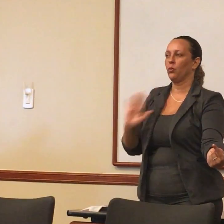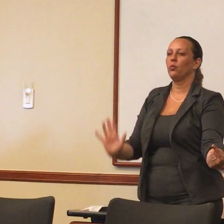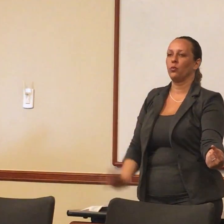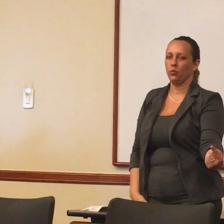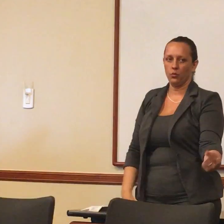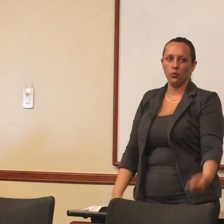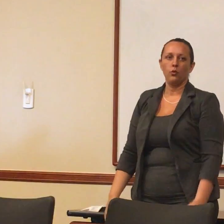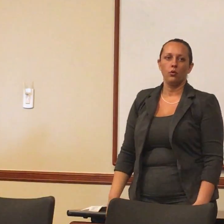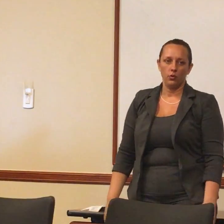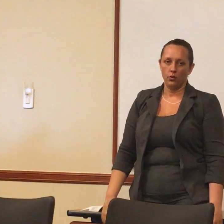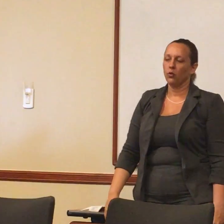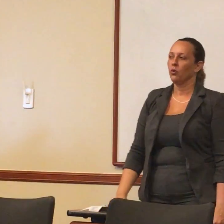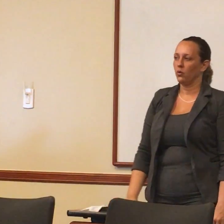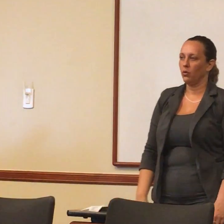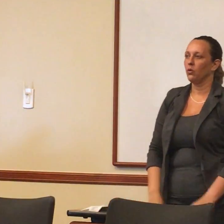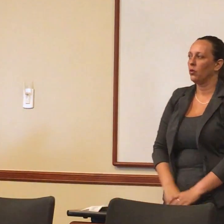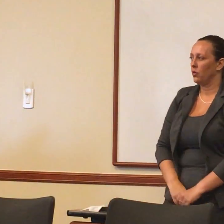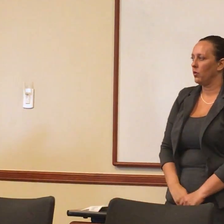Oh, okay.